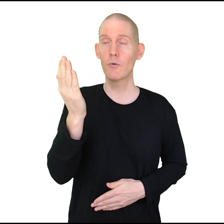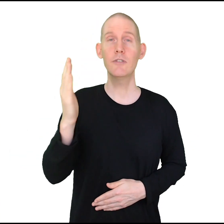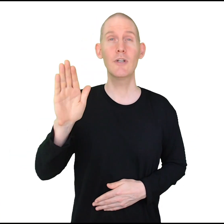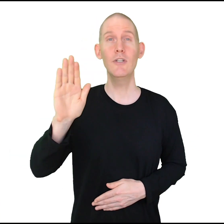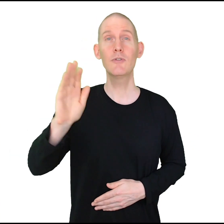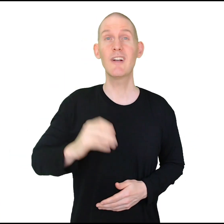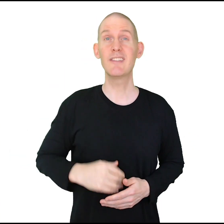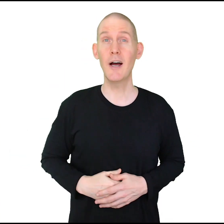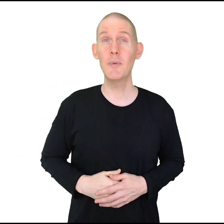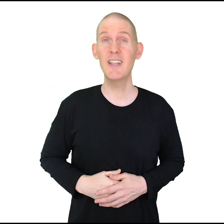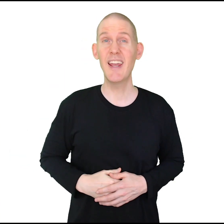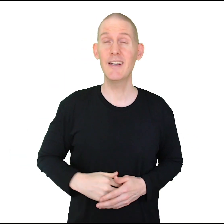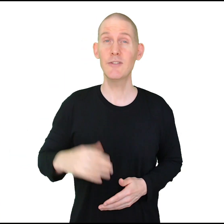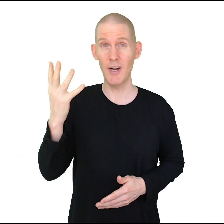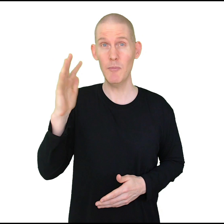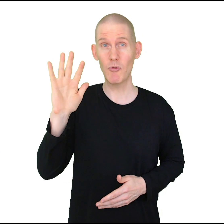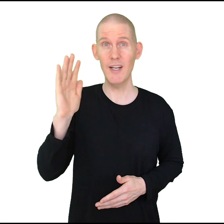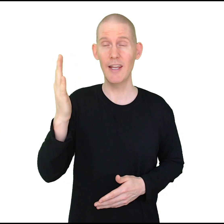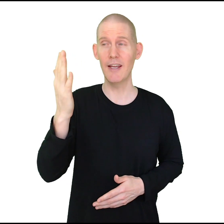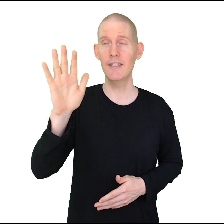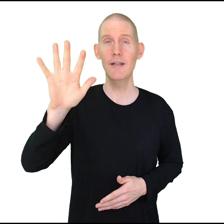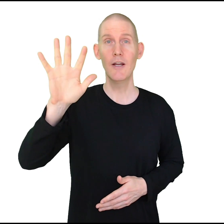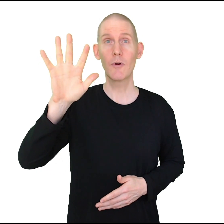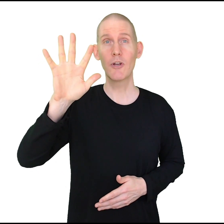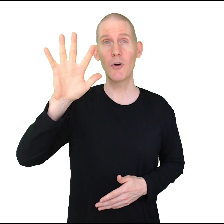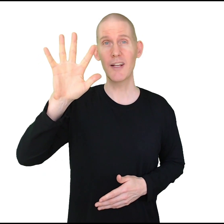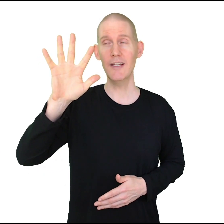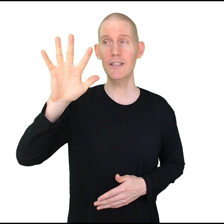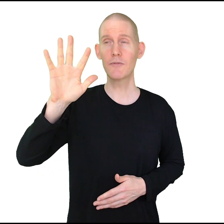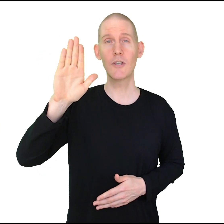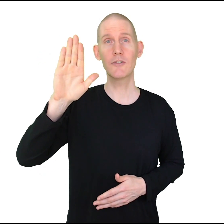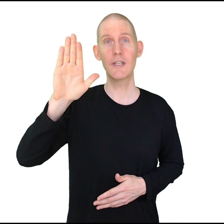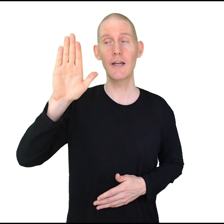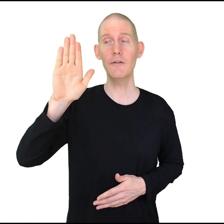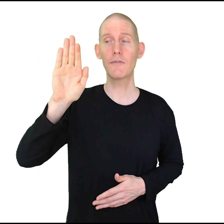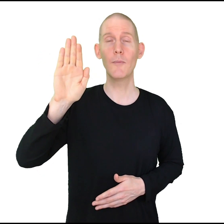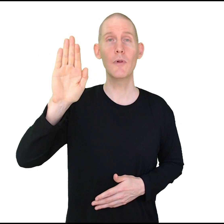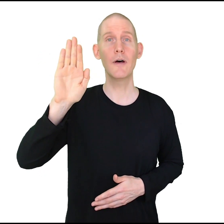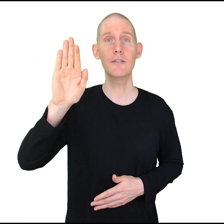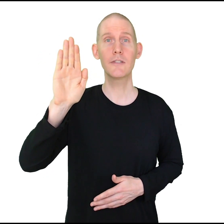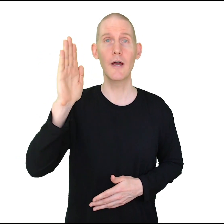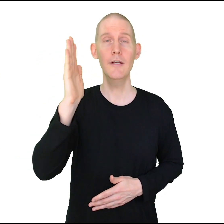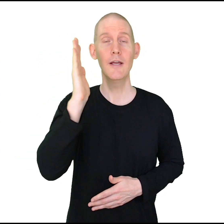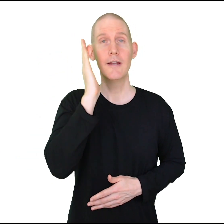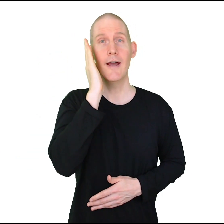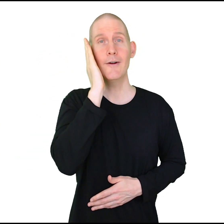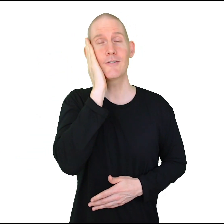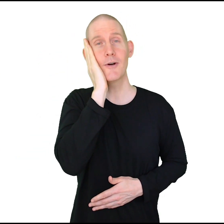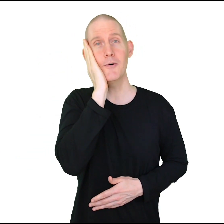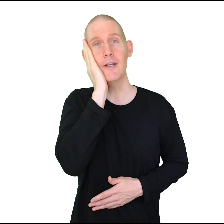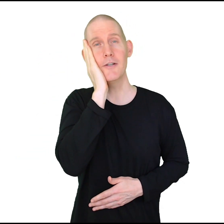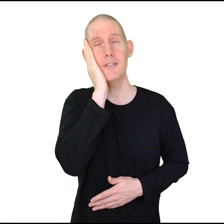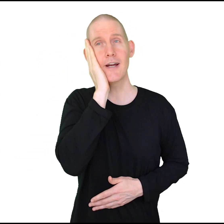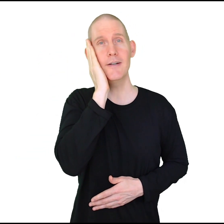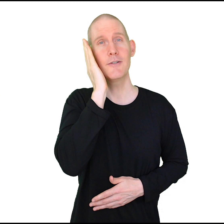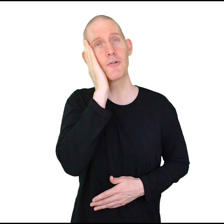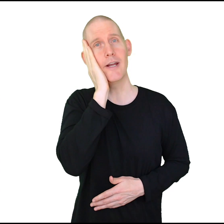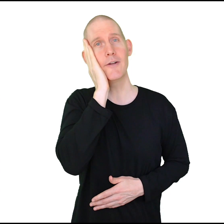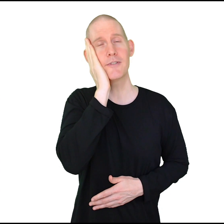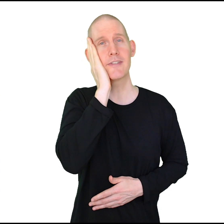going to use our dominant hand, so I'm right-handed. We're going to go like this, fingers together, thumb alongside. Now just go here and kind of cradle the side of